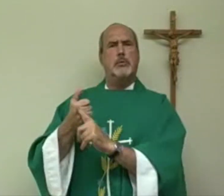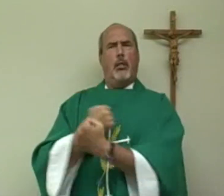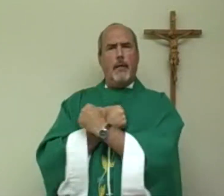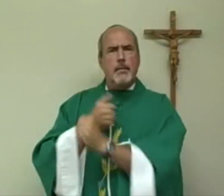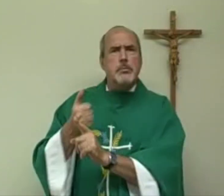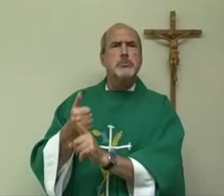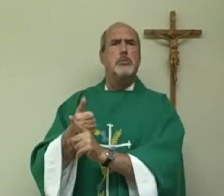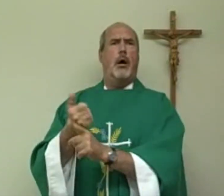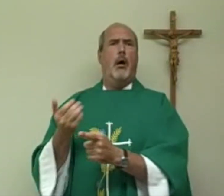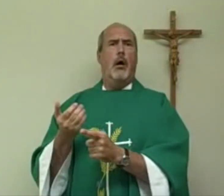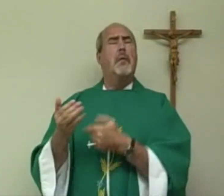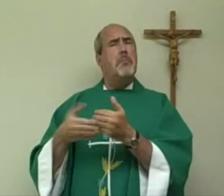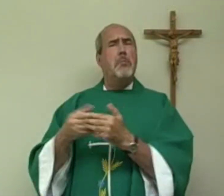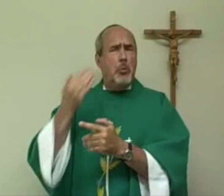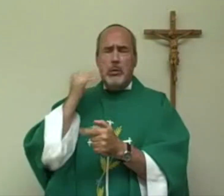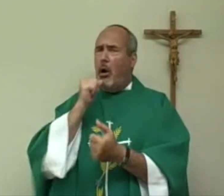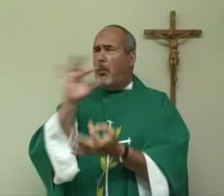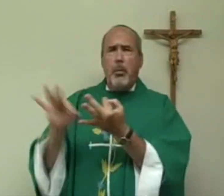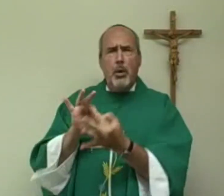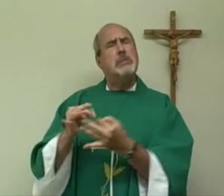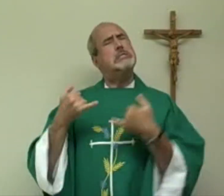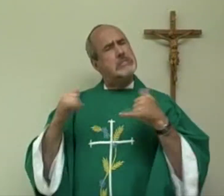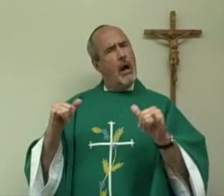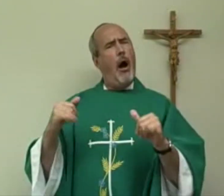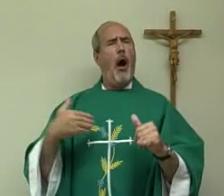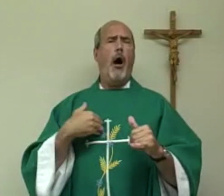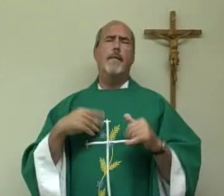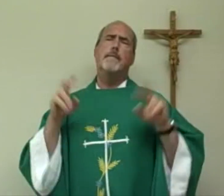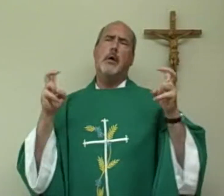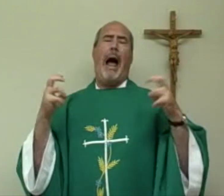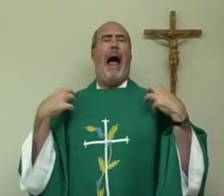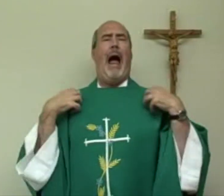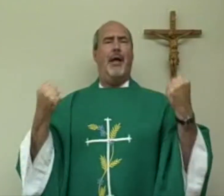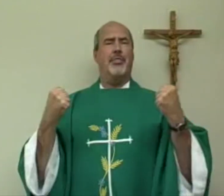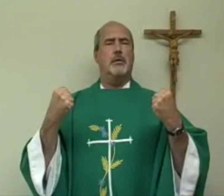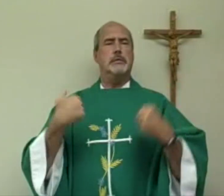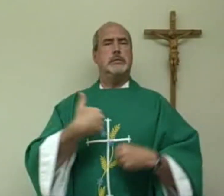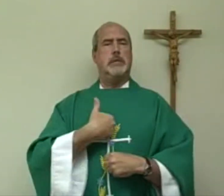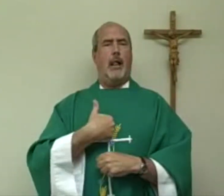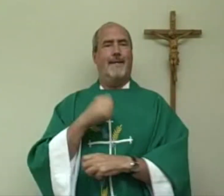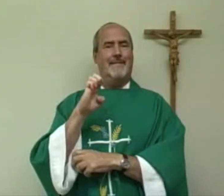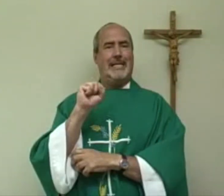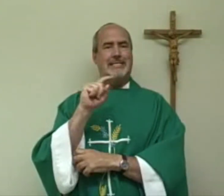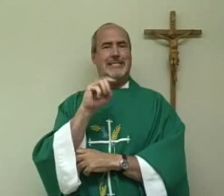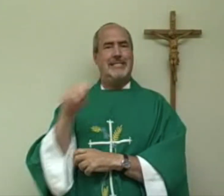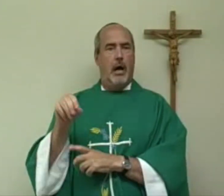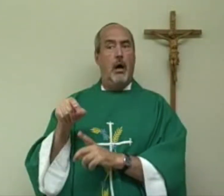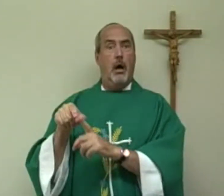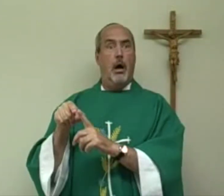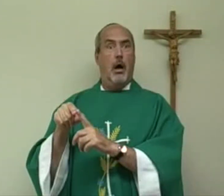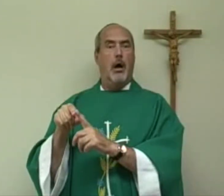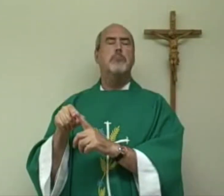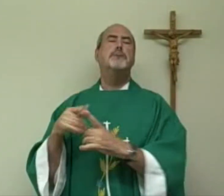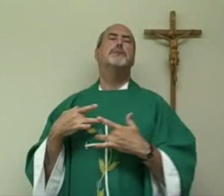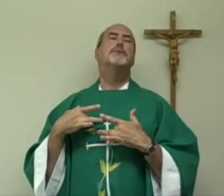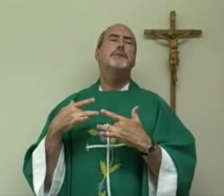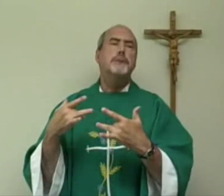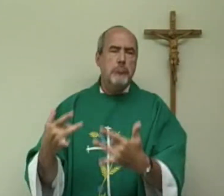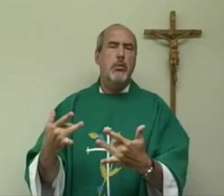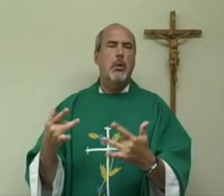But if a person has good self-esteem and knows they're not perfect, but still has a healthy level